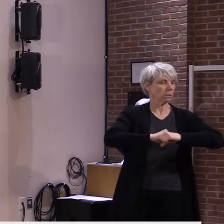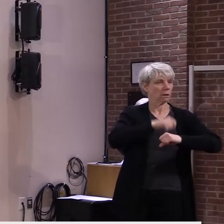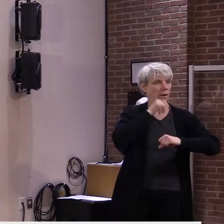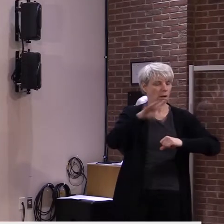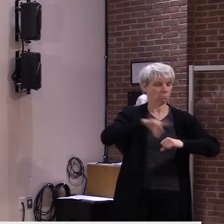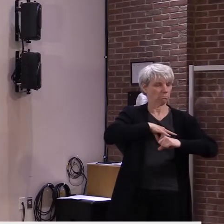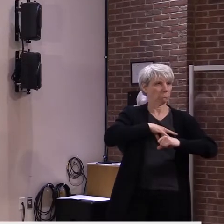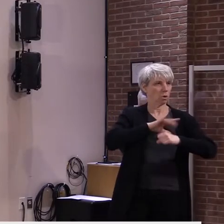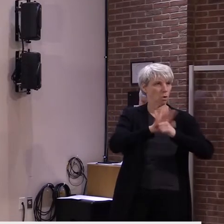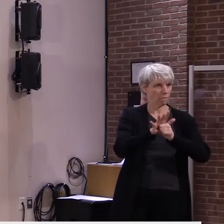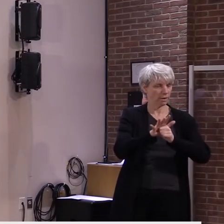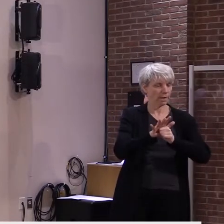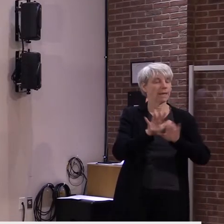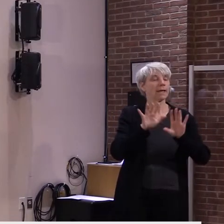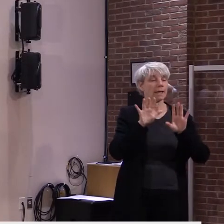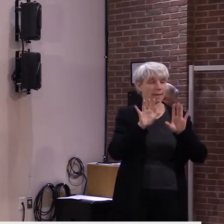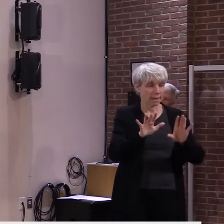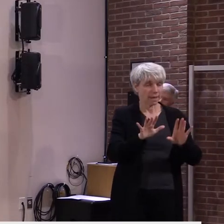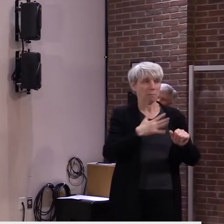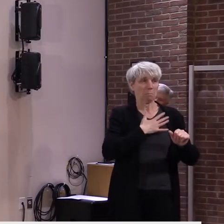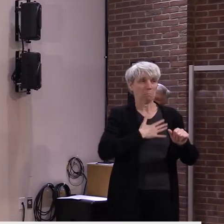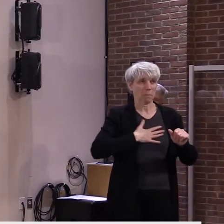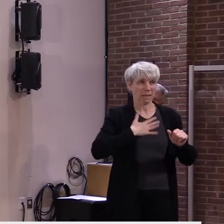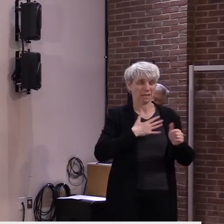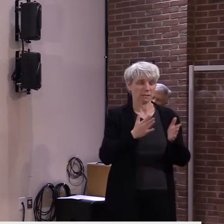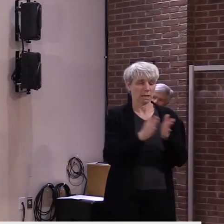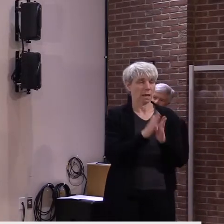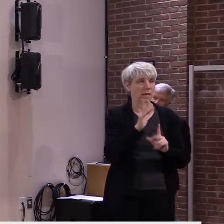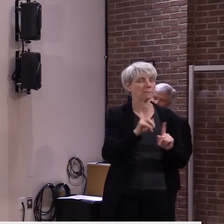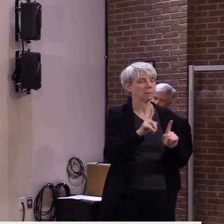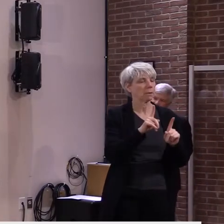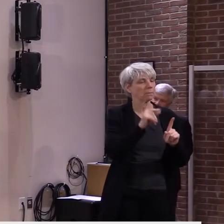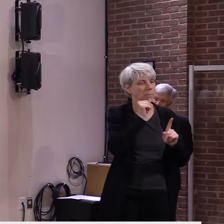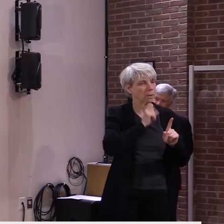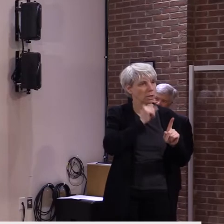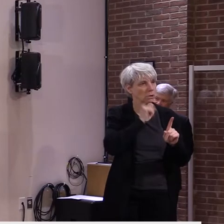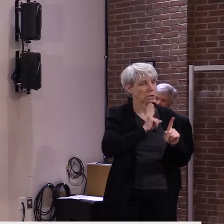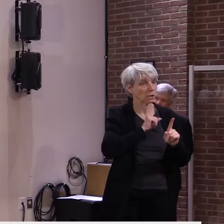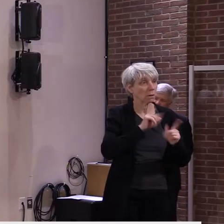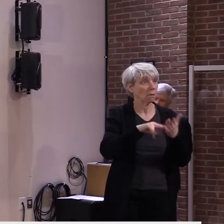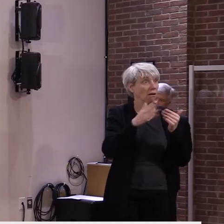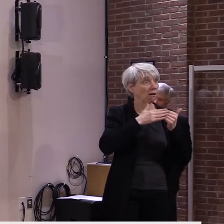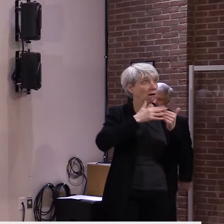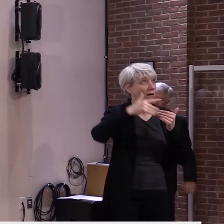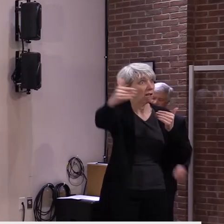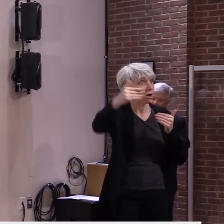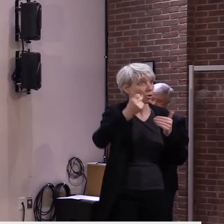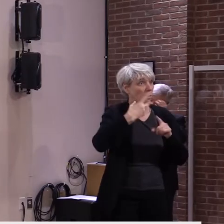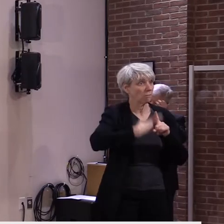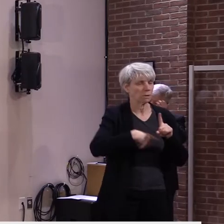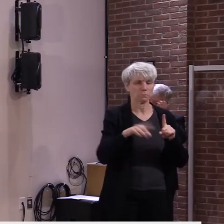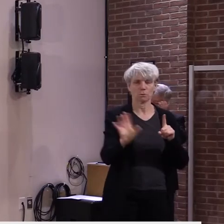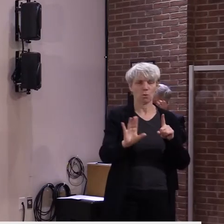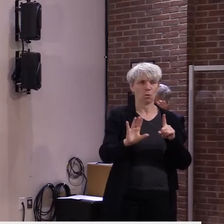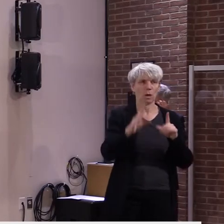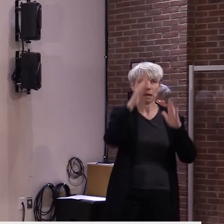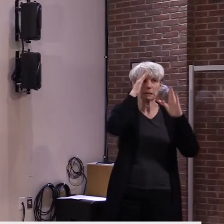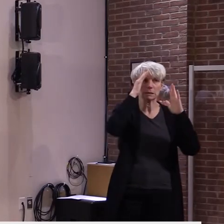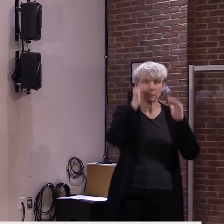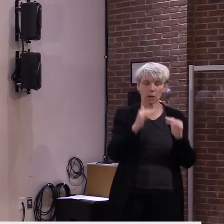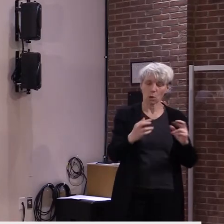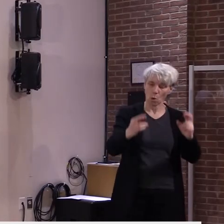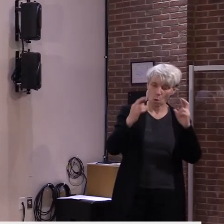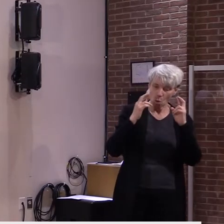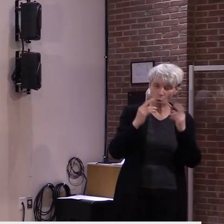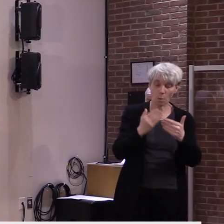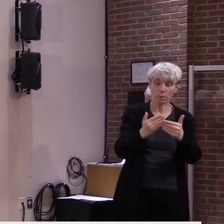patient, but don't think that their patience has to run for the next 12 months. We expect certainly before the end of the year, and hopefully